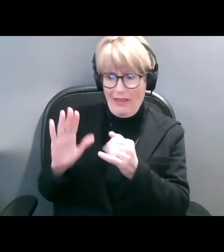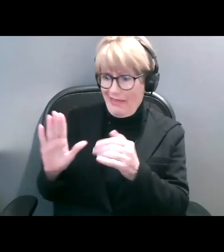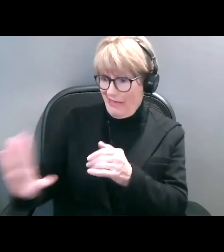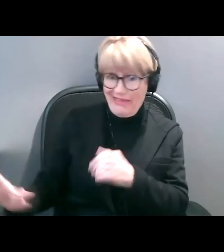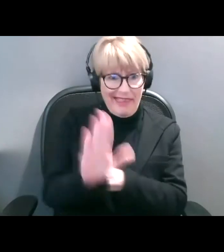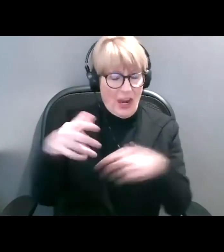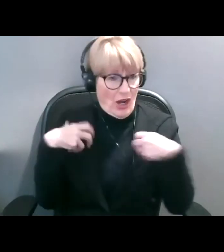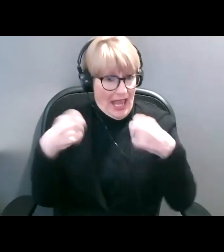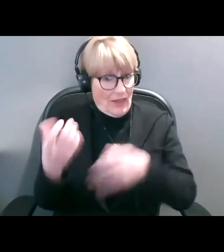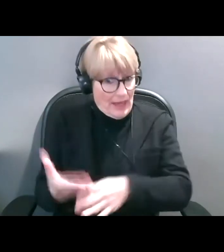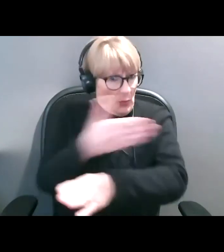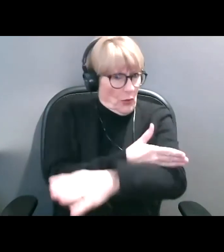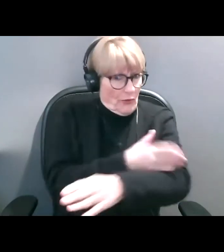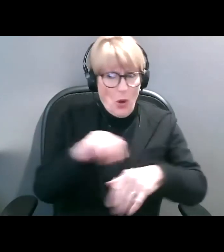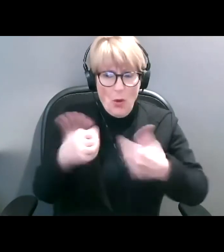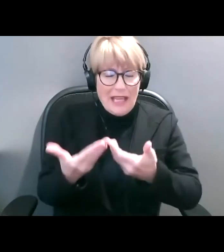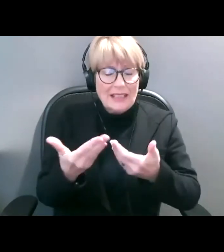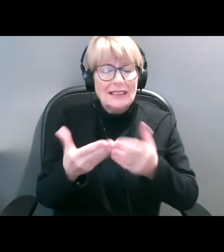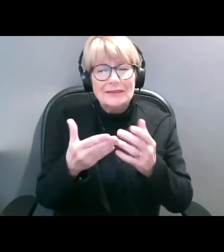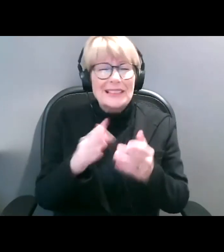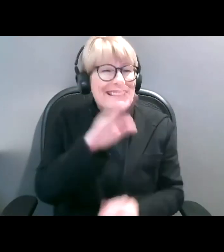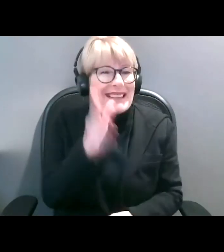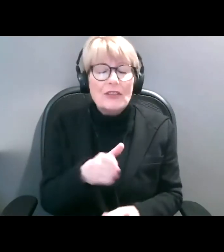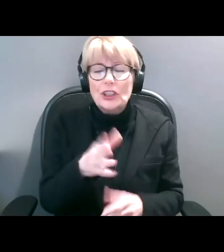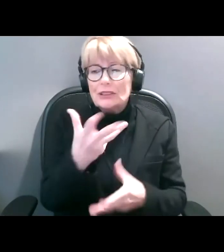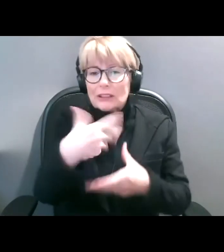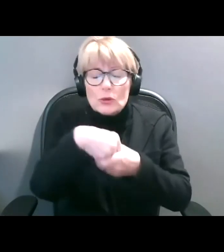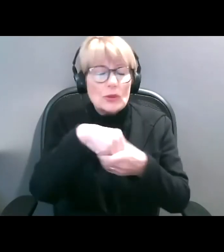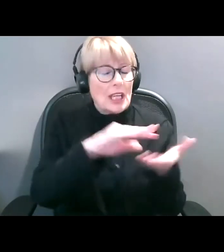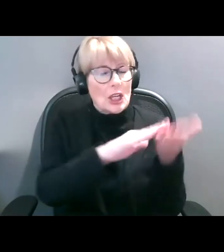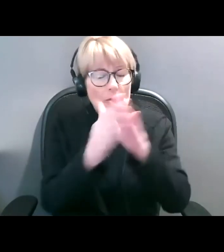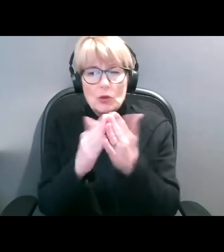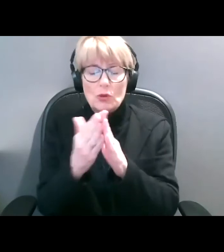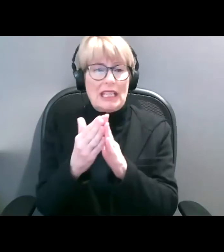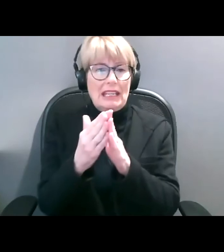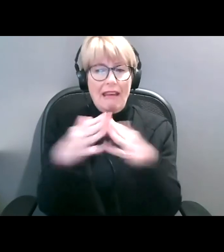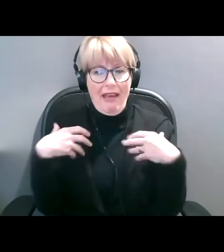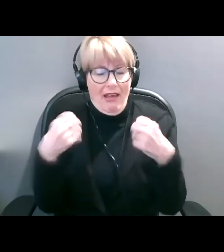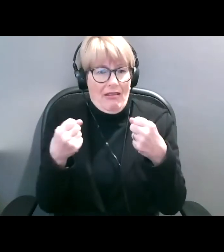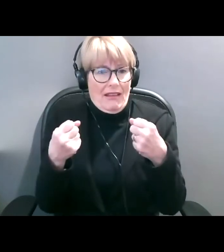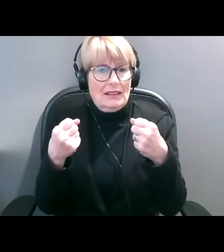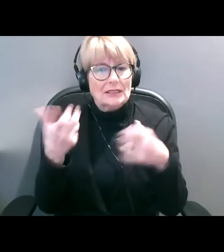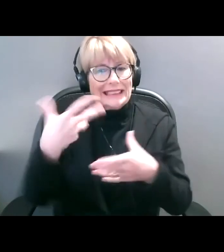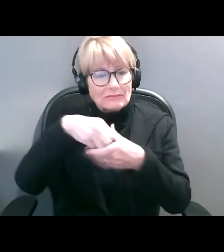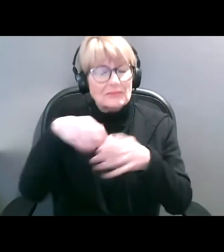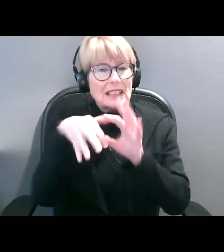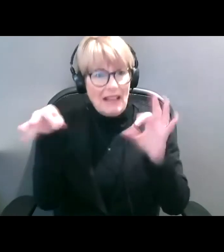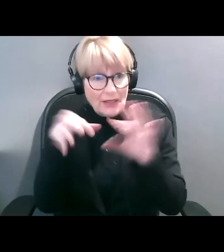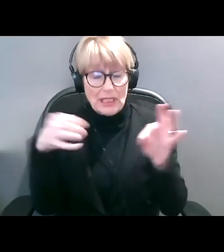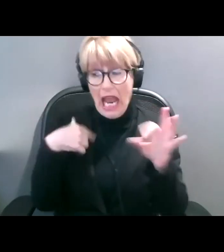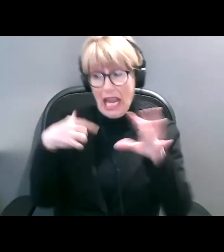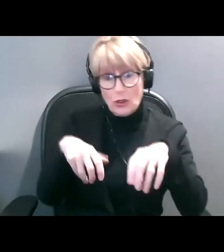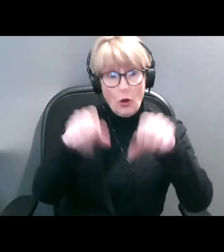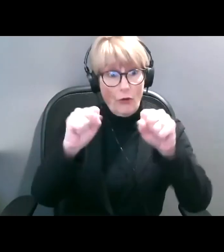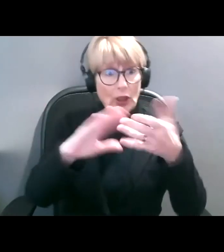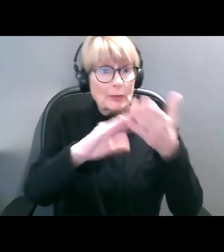had that community language in our mission. And I took over our community health needs assessment. And this is something required